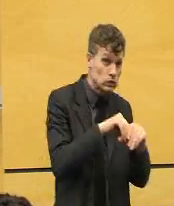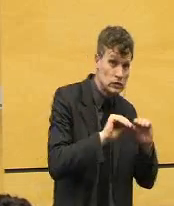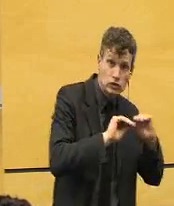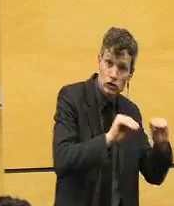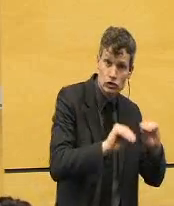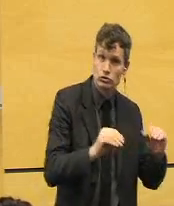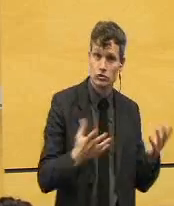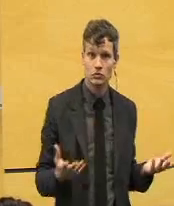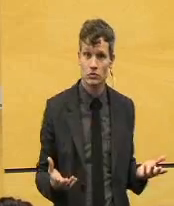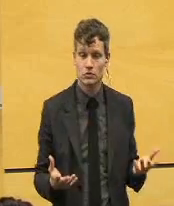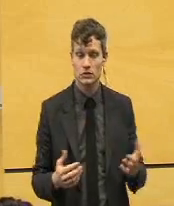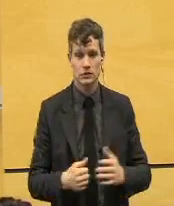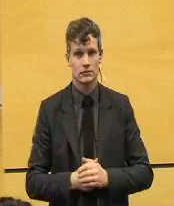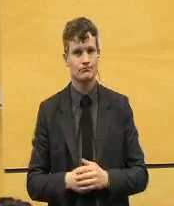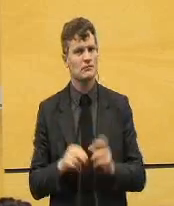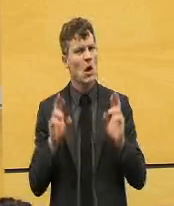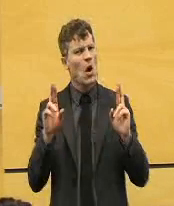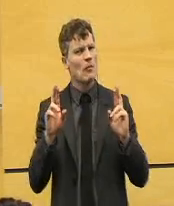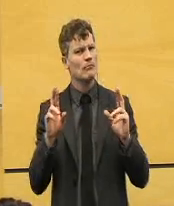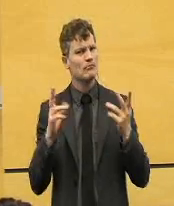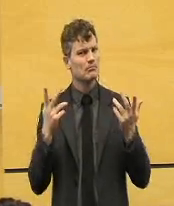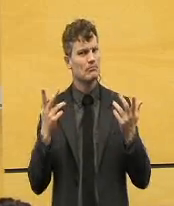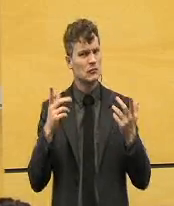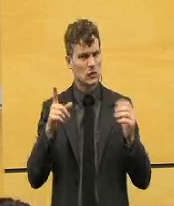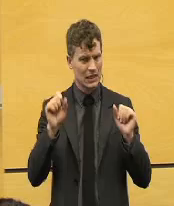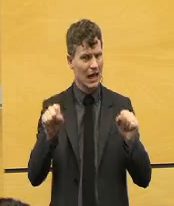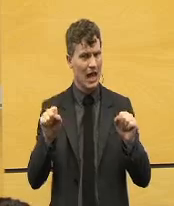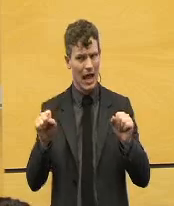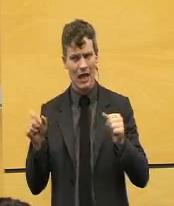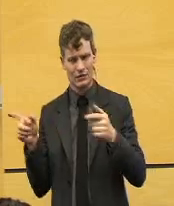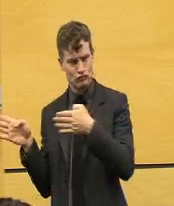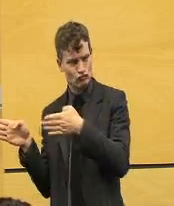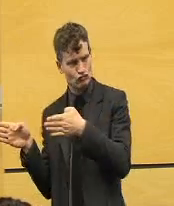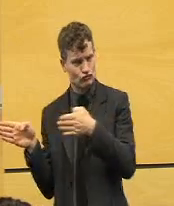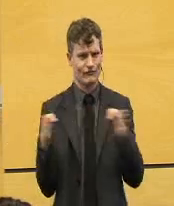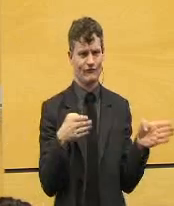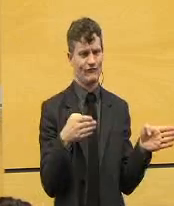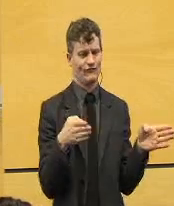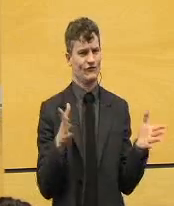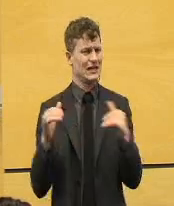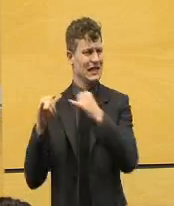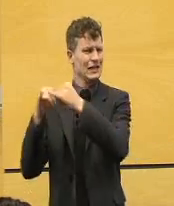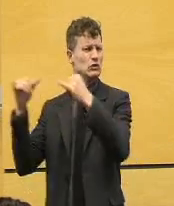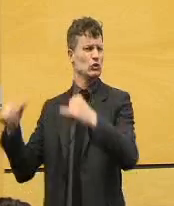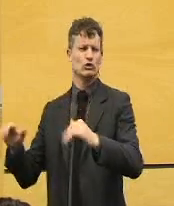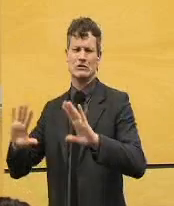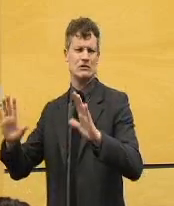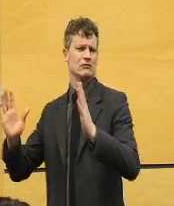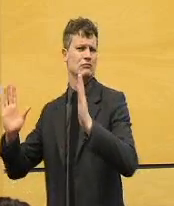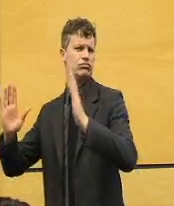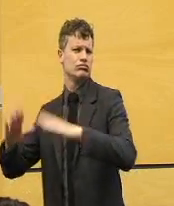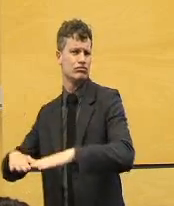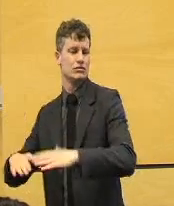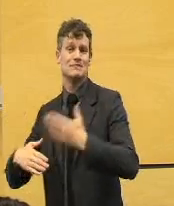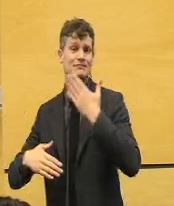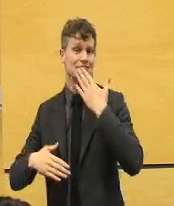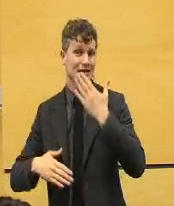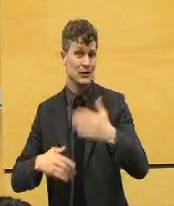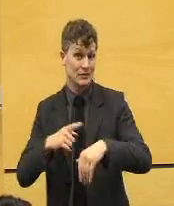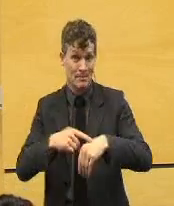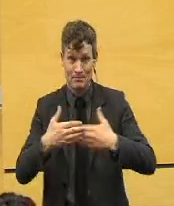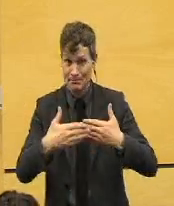So we hope that you could shift from that model to this model effectively. So thank you very much.